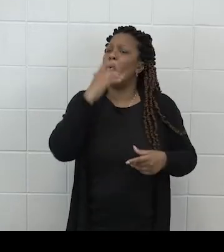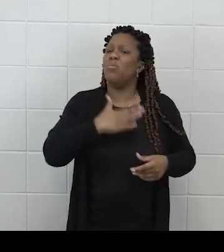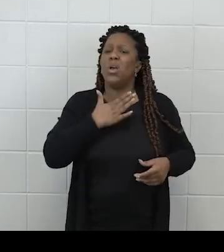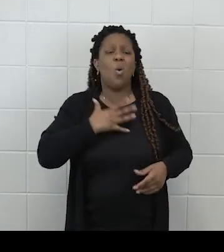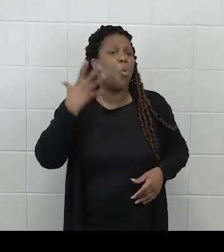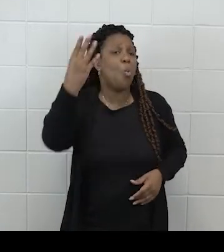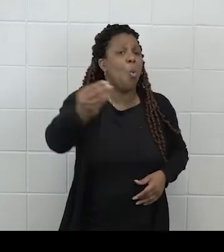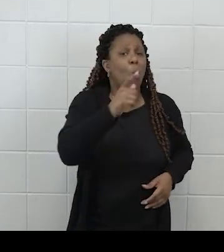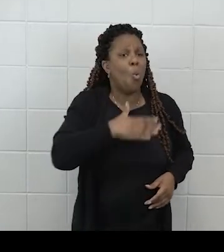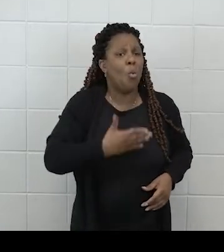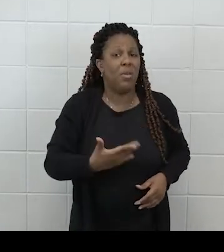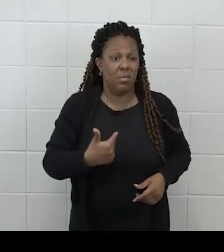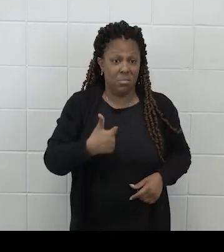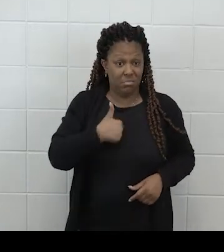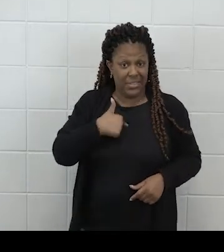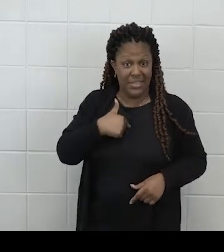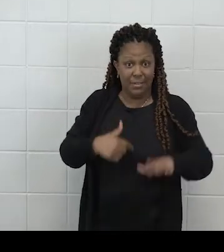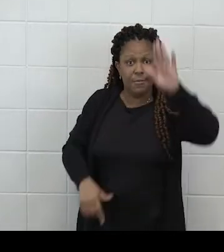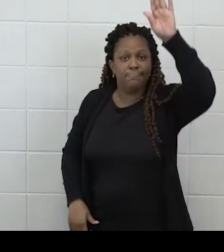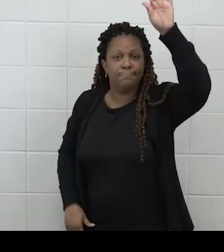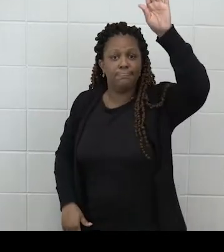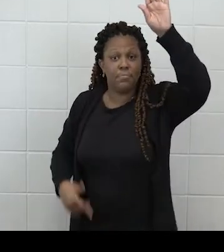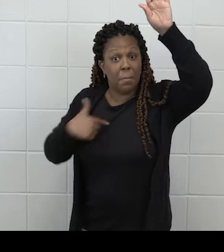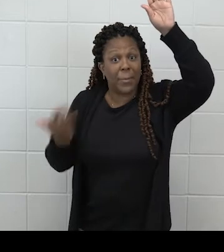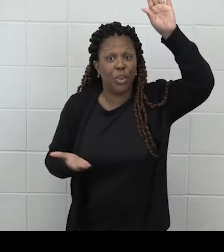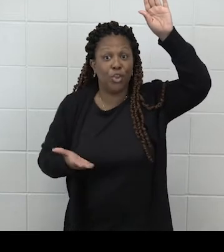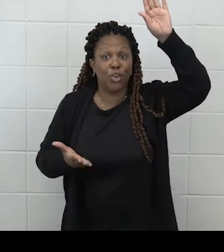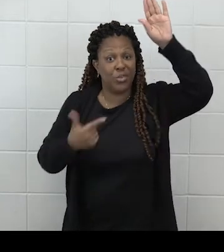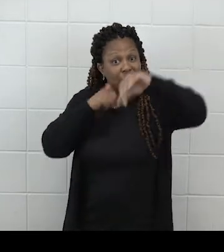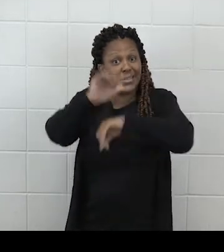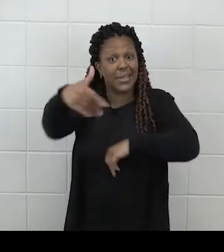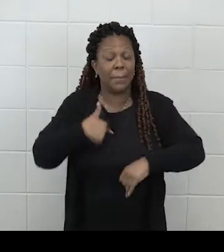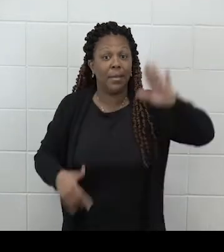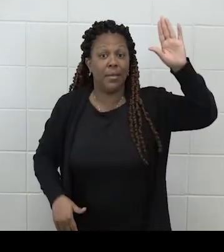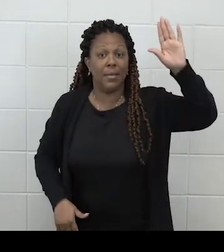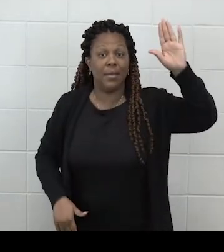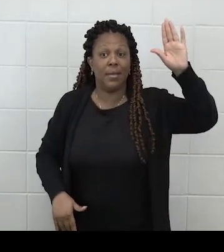The word of God, word of life. Thanks be to God.